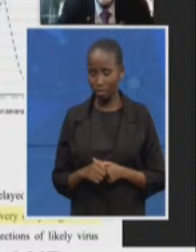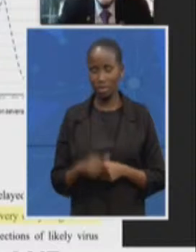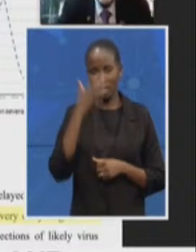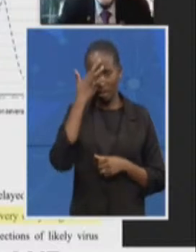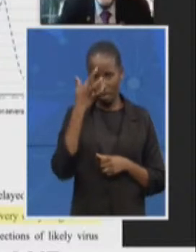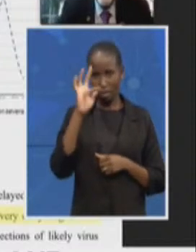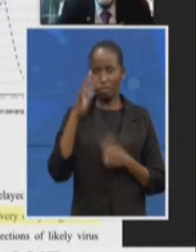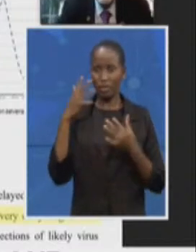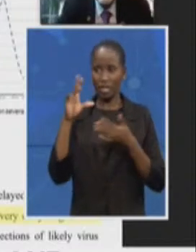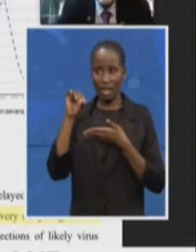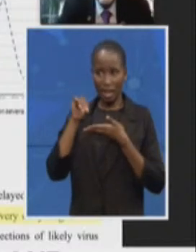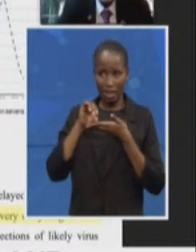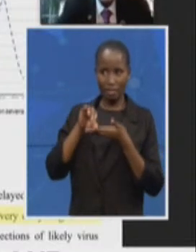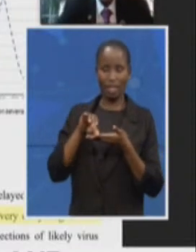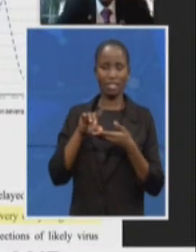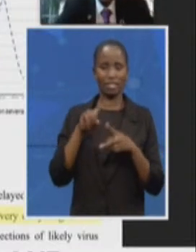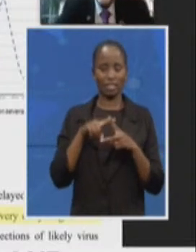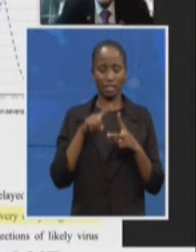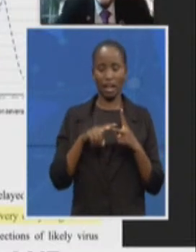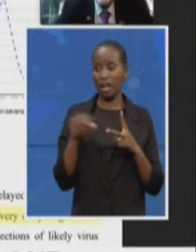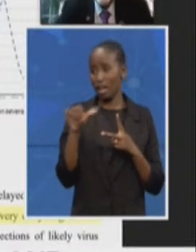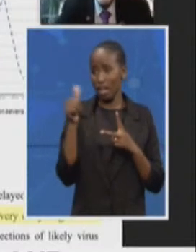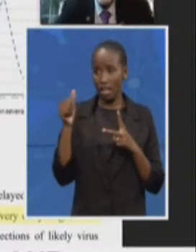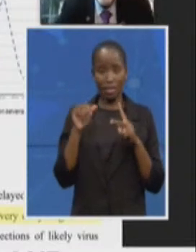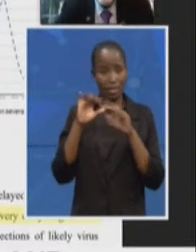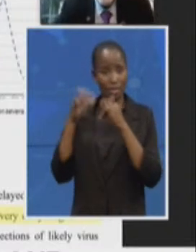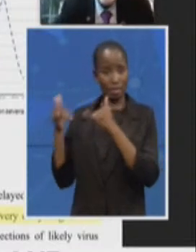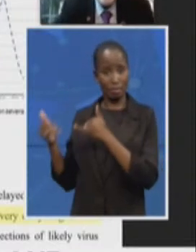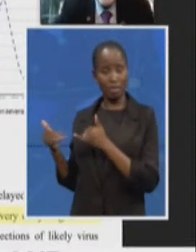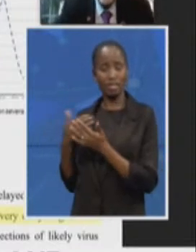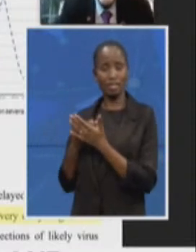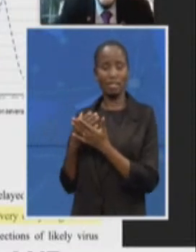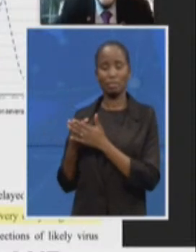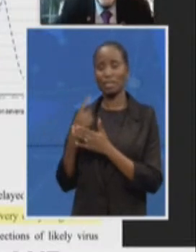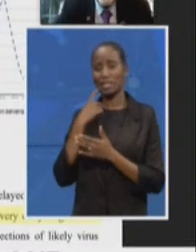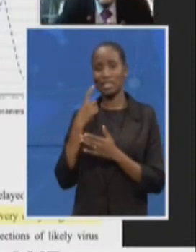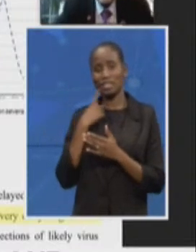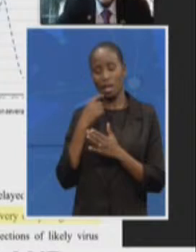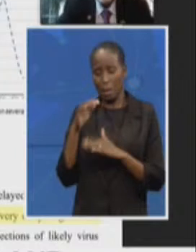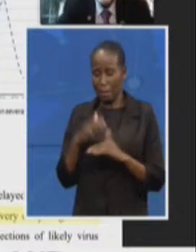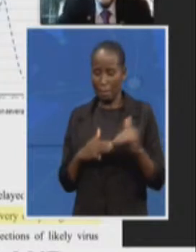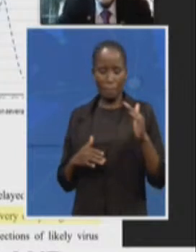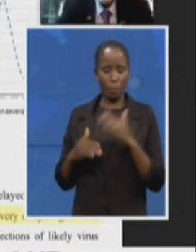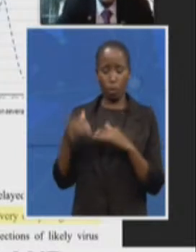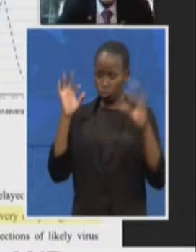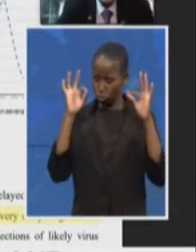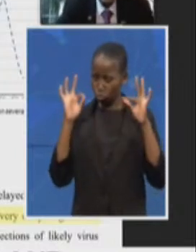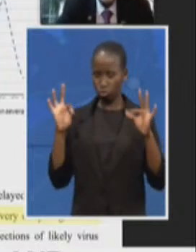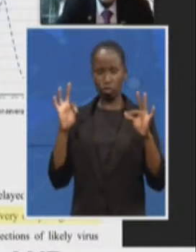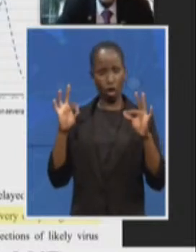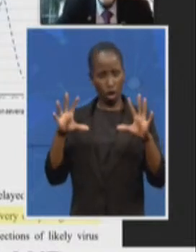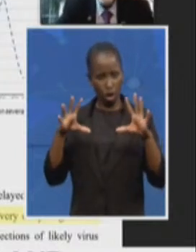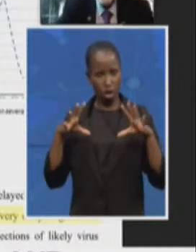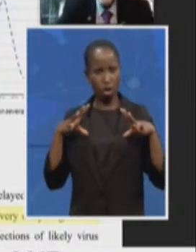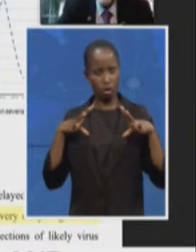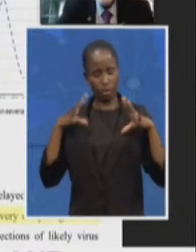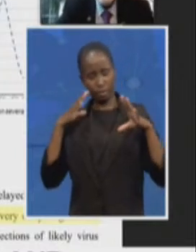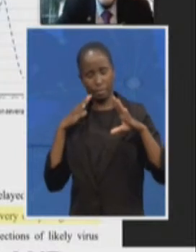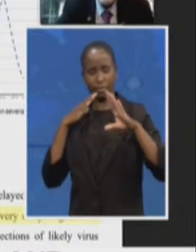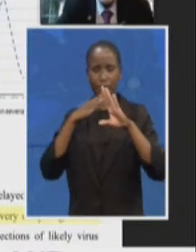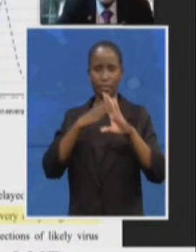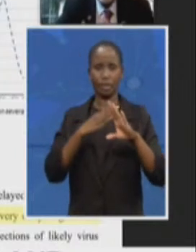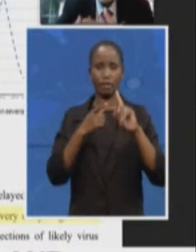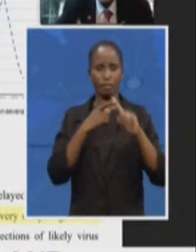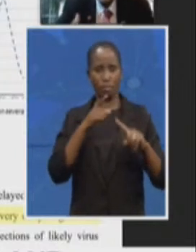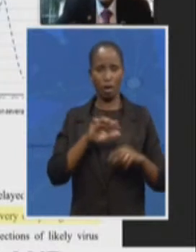in building the capacity to do genomic sequencing in Africa and particularly in South Africa. And so in South